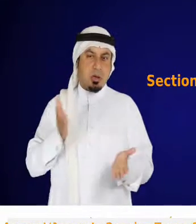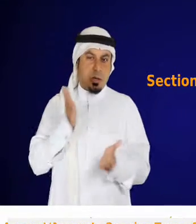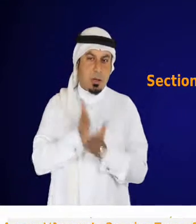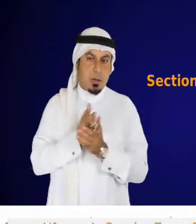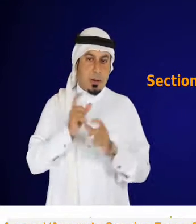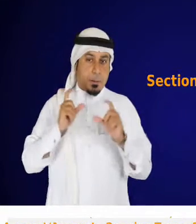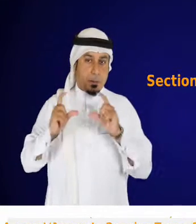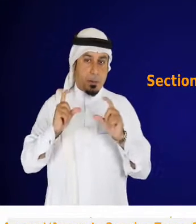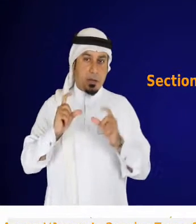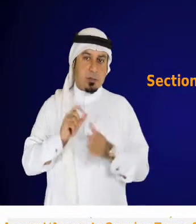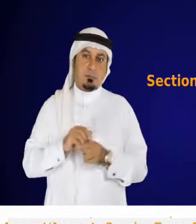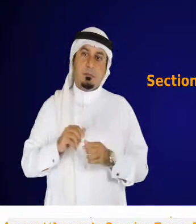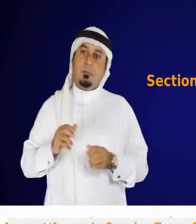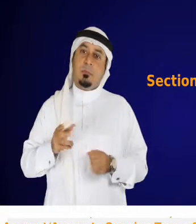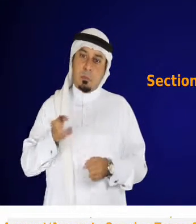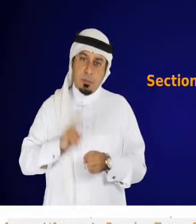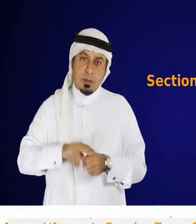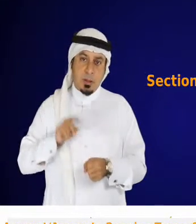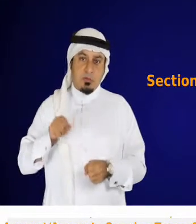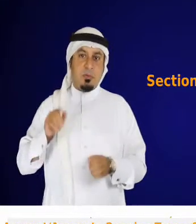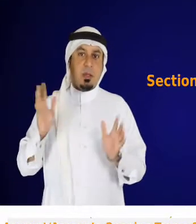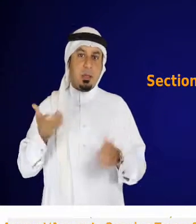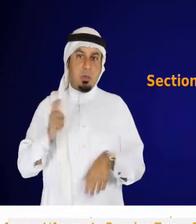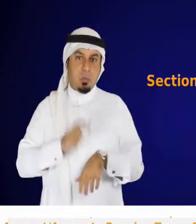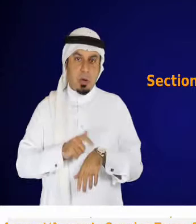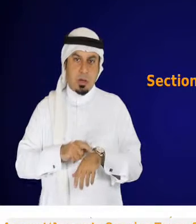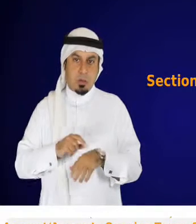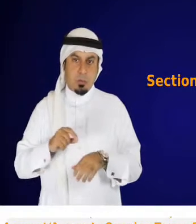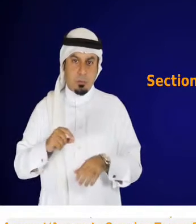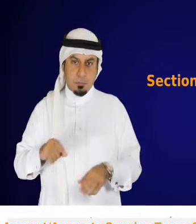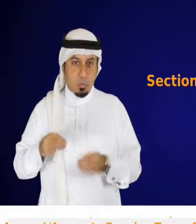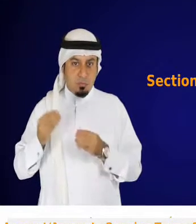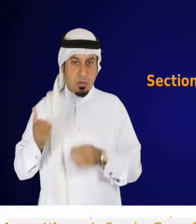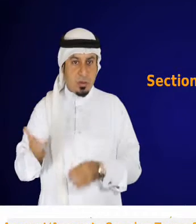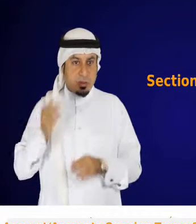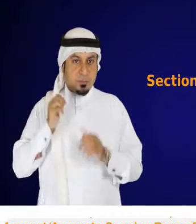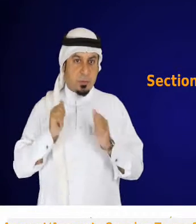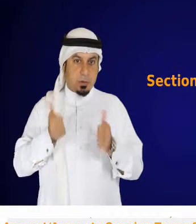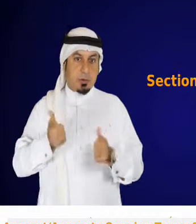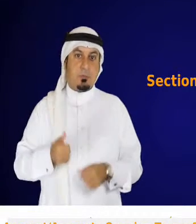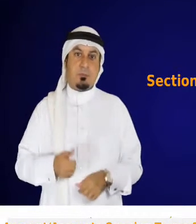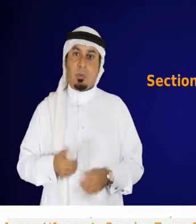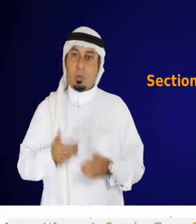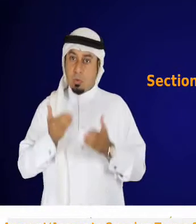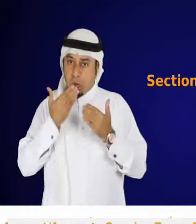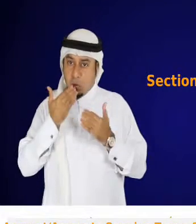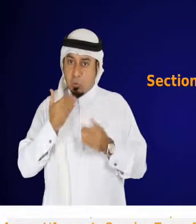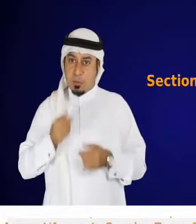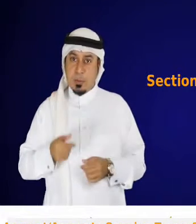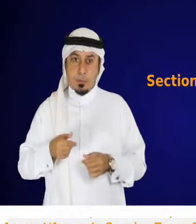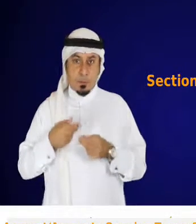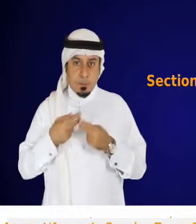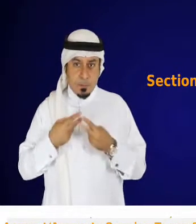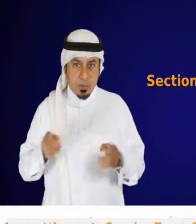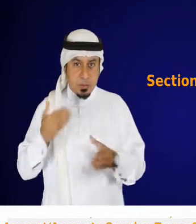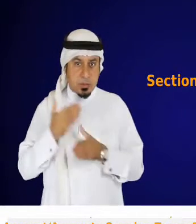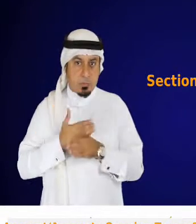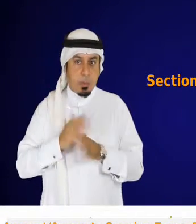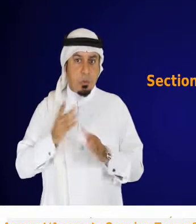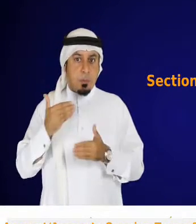14. The rate of any interest payable on any account may be displayed by the bank at its various branches and further, the account holder accept